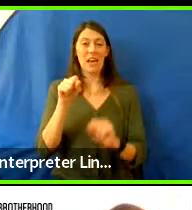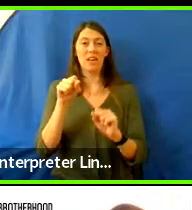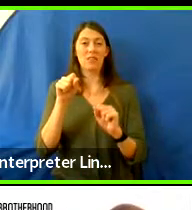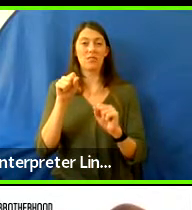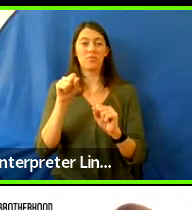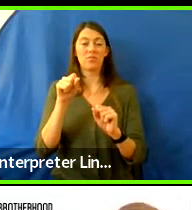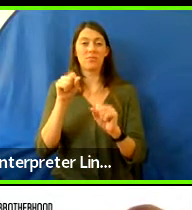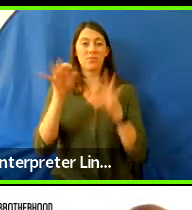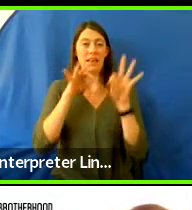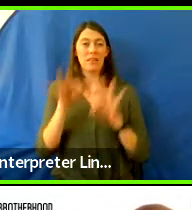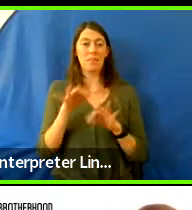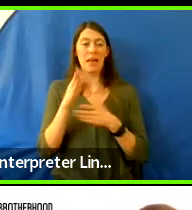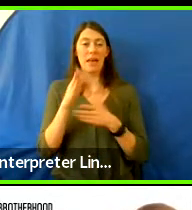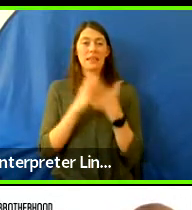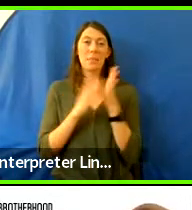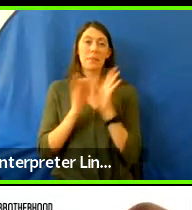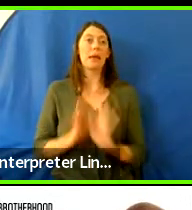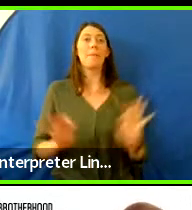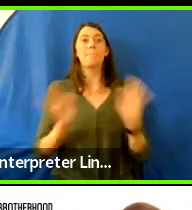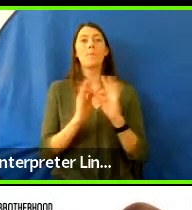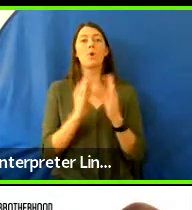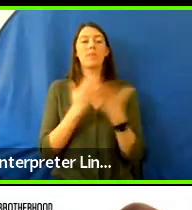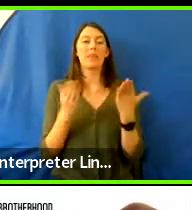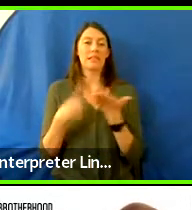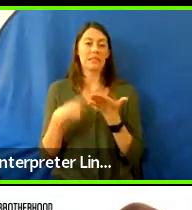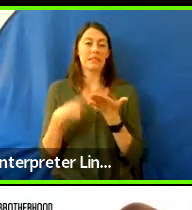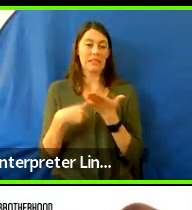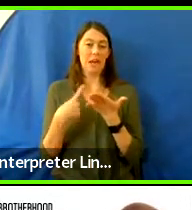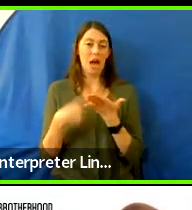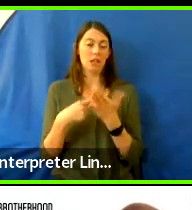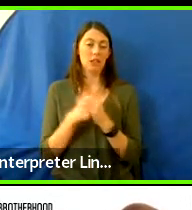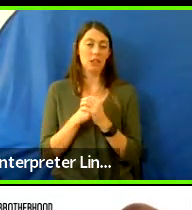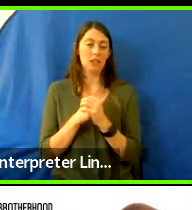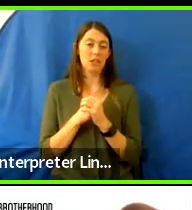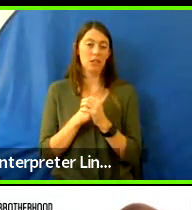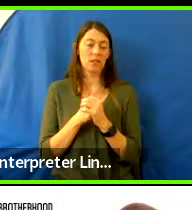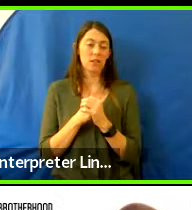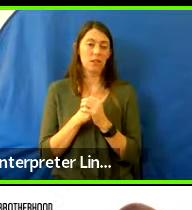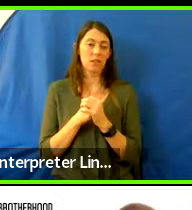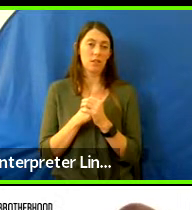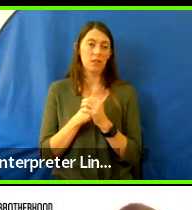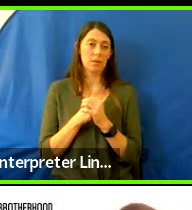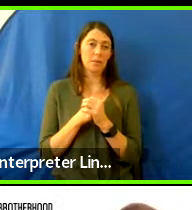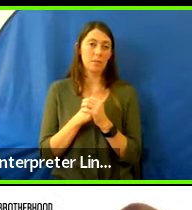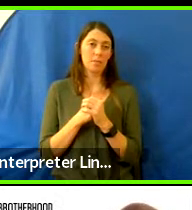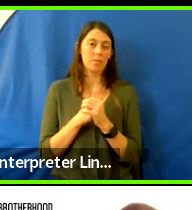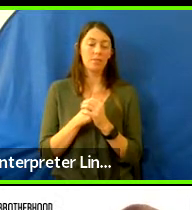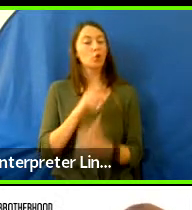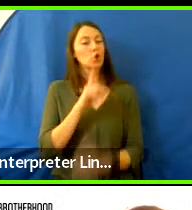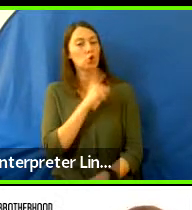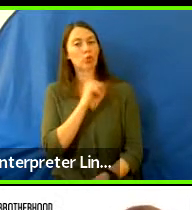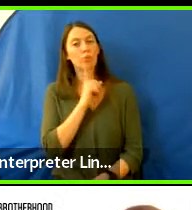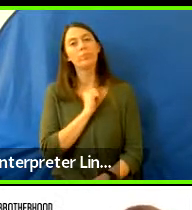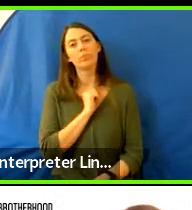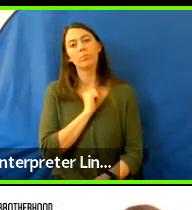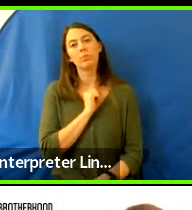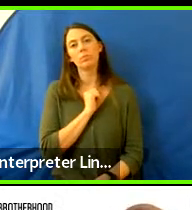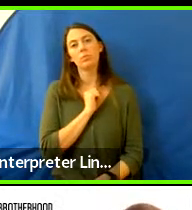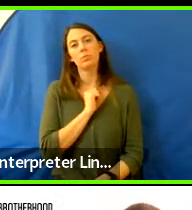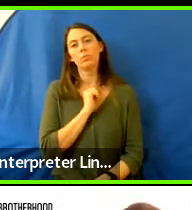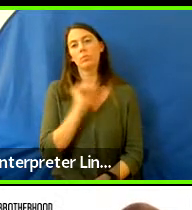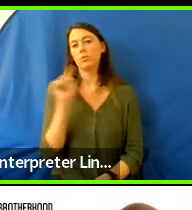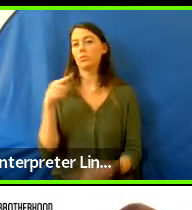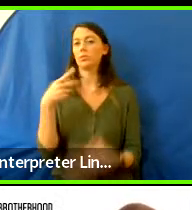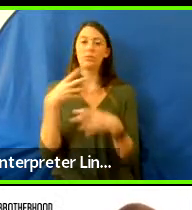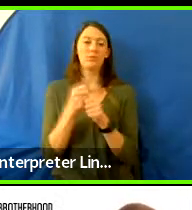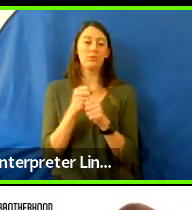of the things that came up and were shared in our group. Sure. So I'll just sum up, we had a really